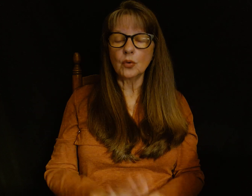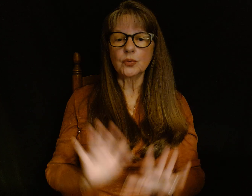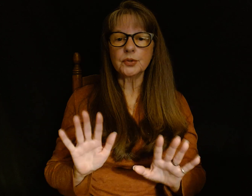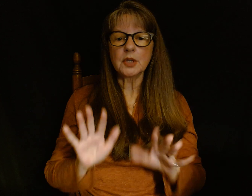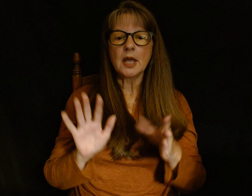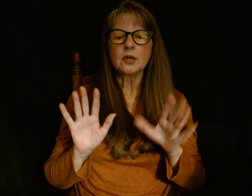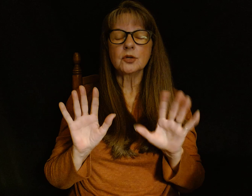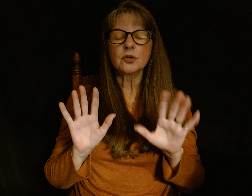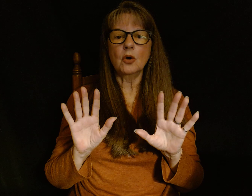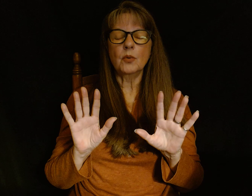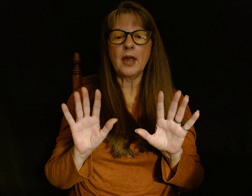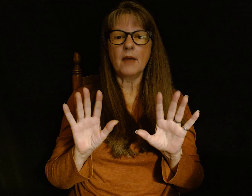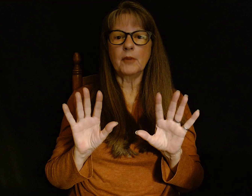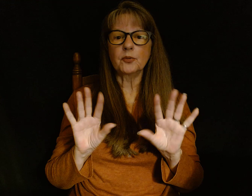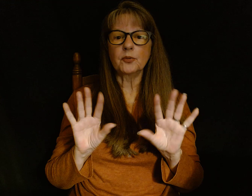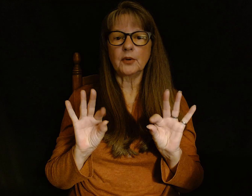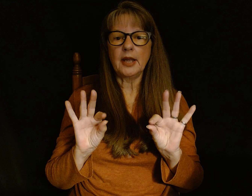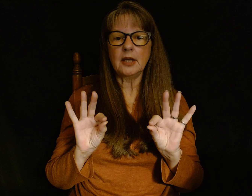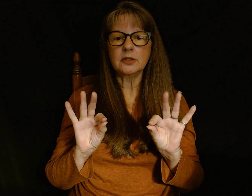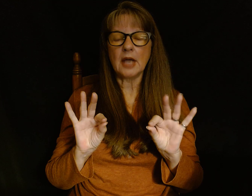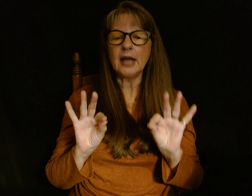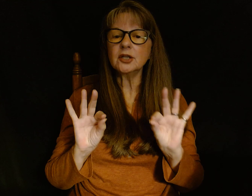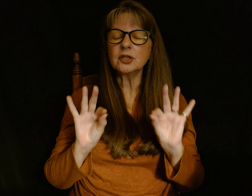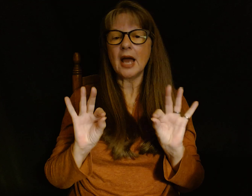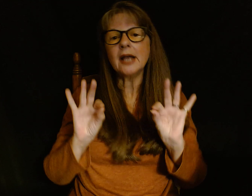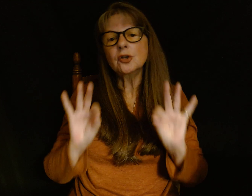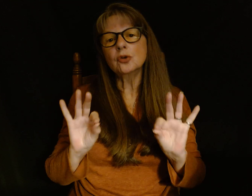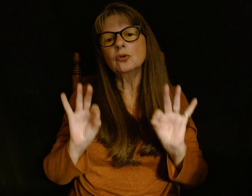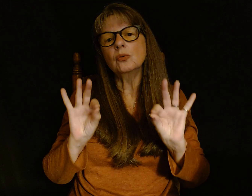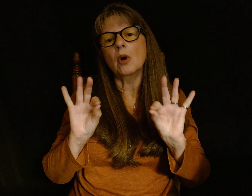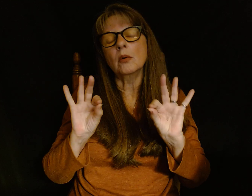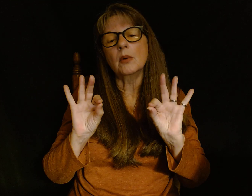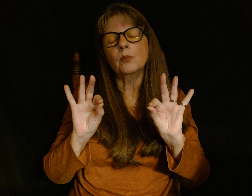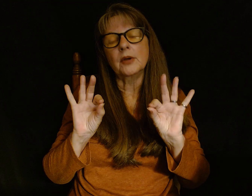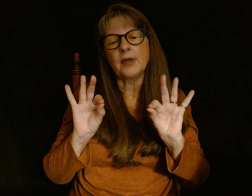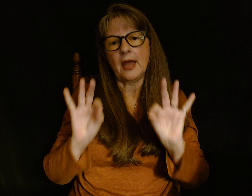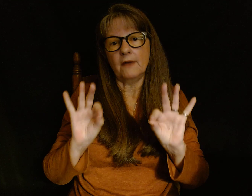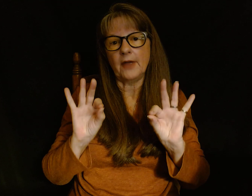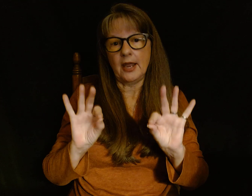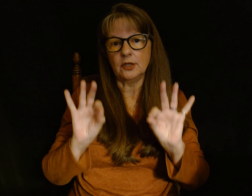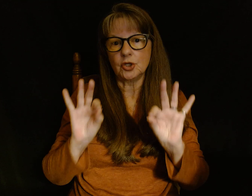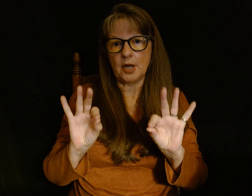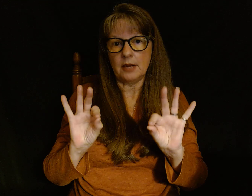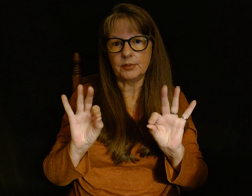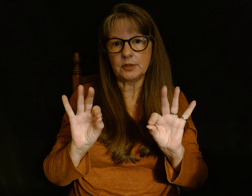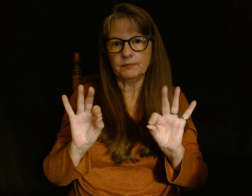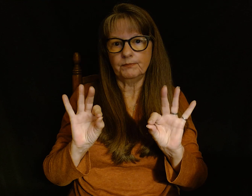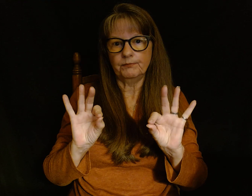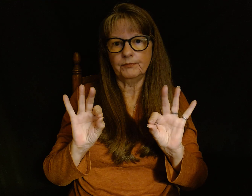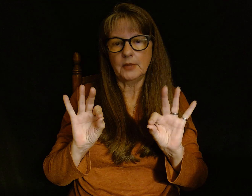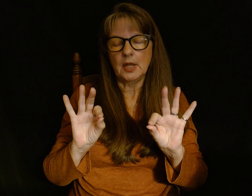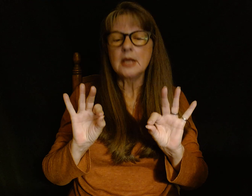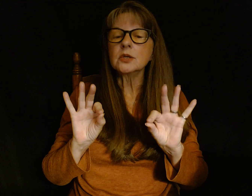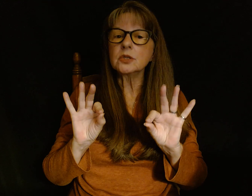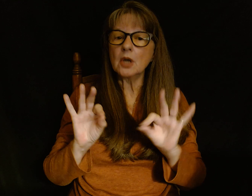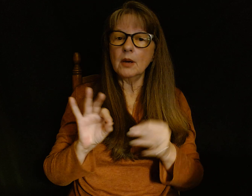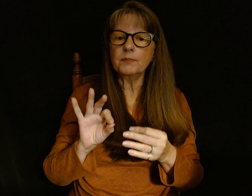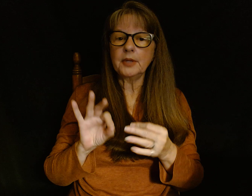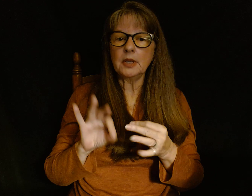souls. So we have both with our hands. I do with F hand shapes. Some